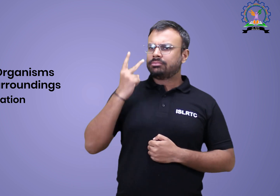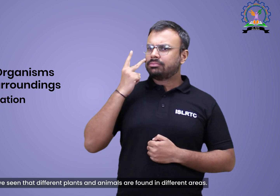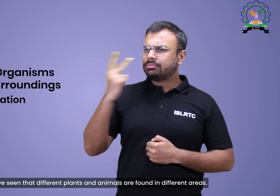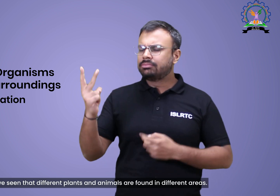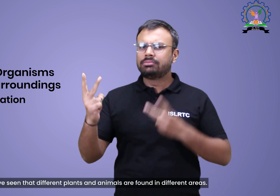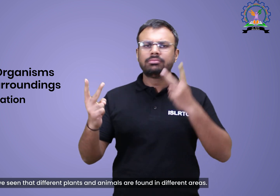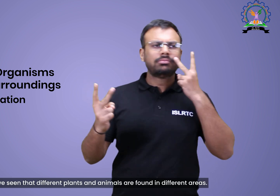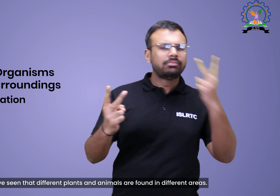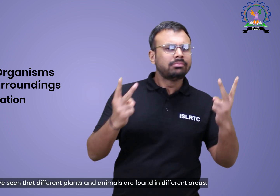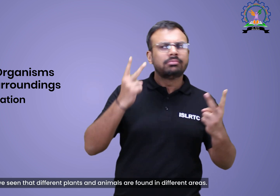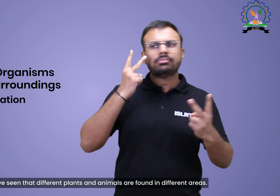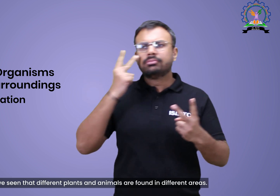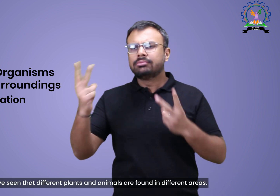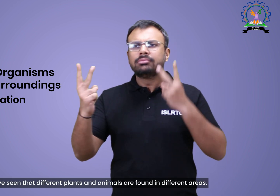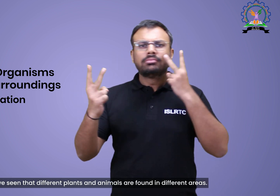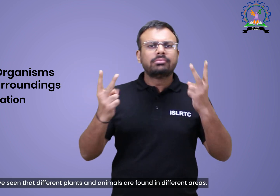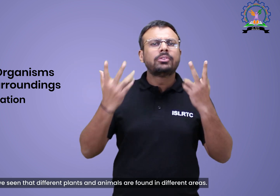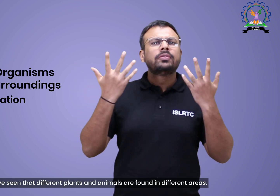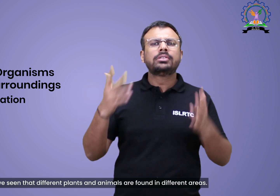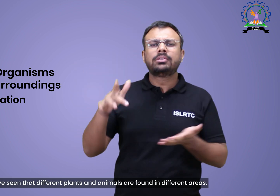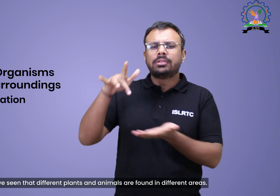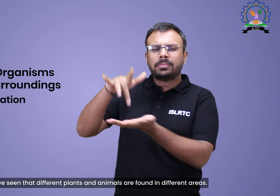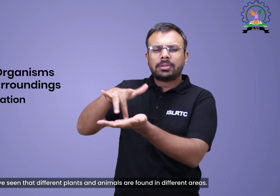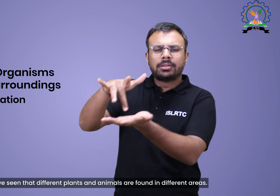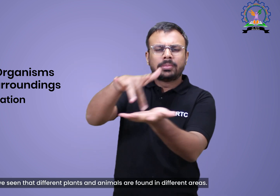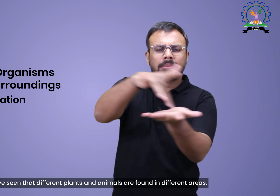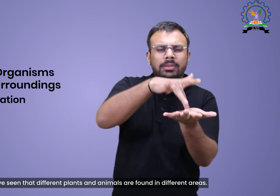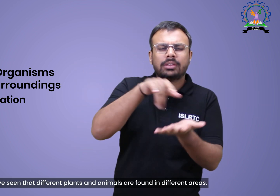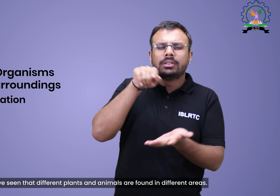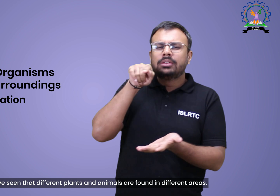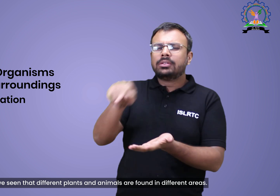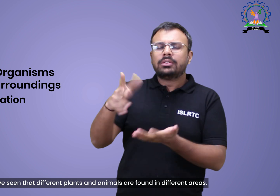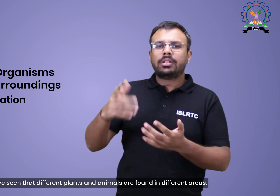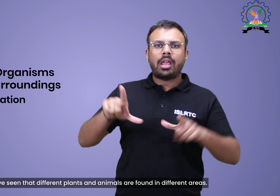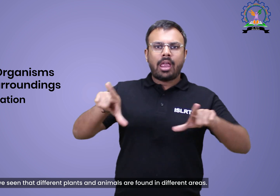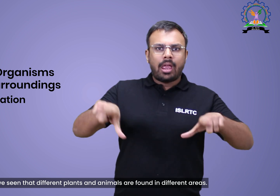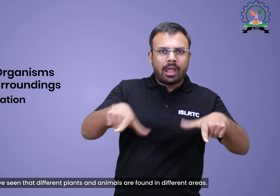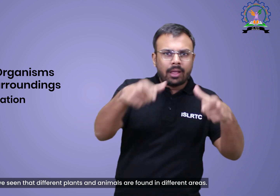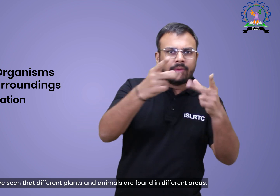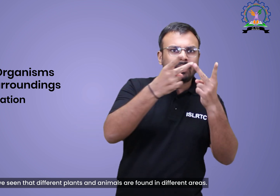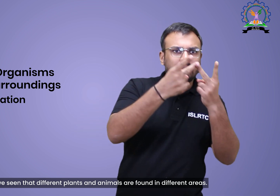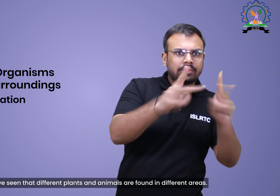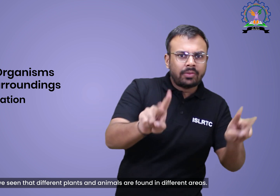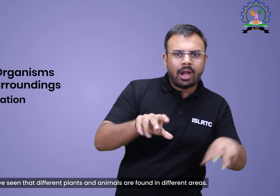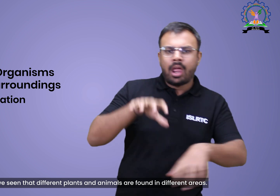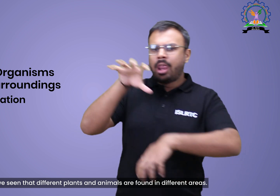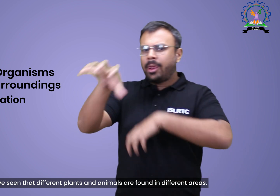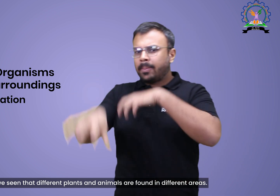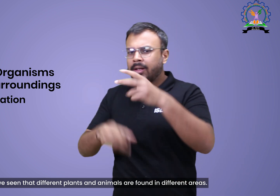We have seen that different plants and animals are found in different areas.